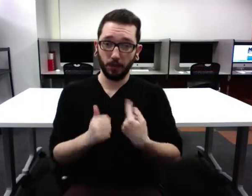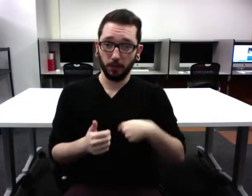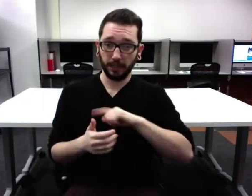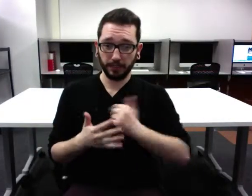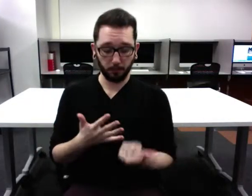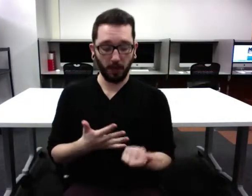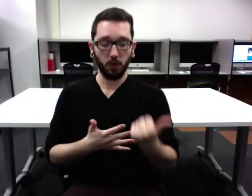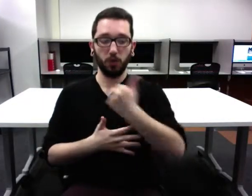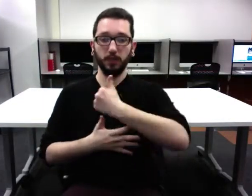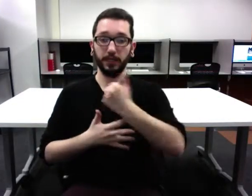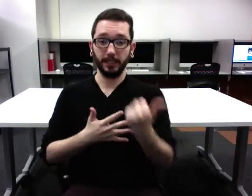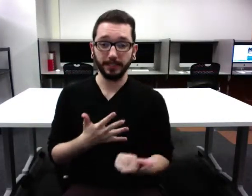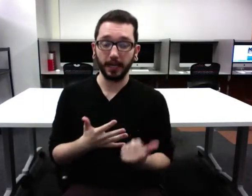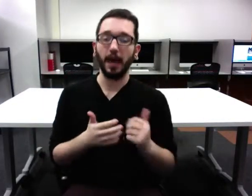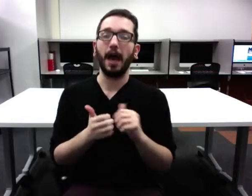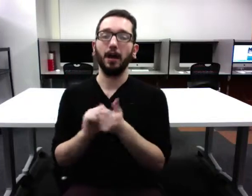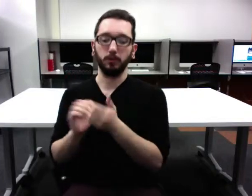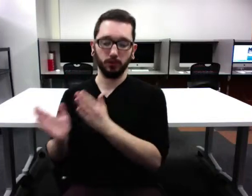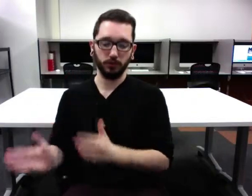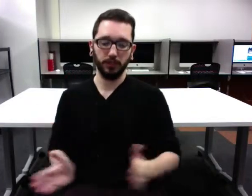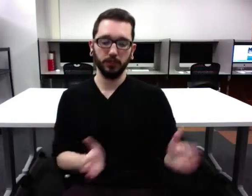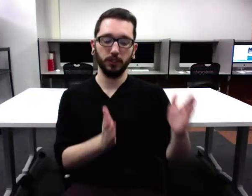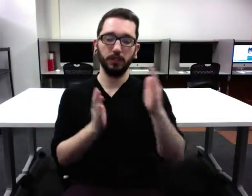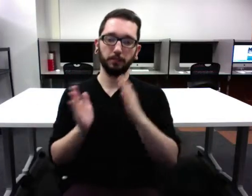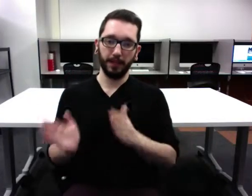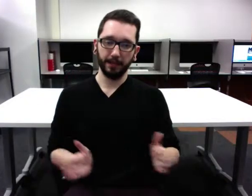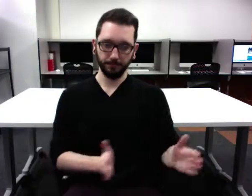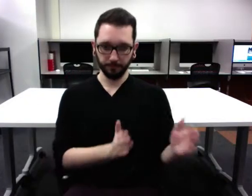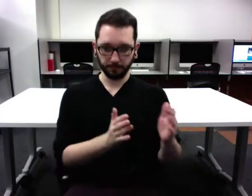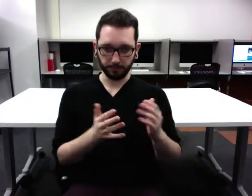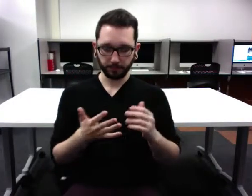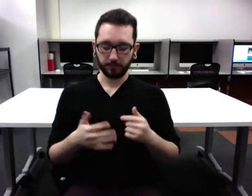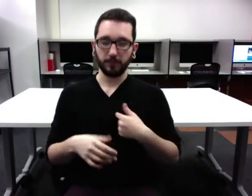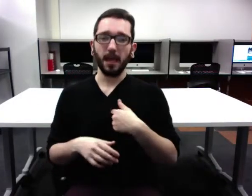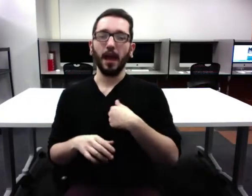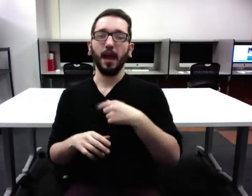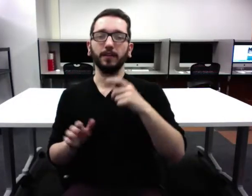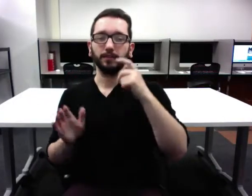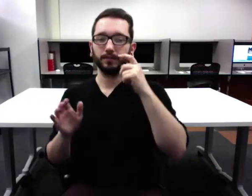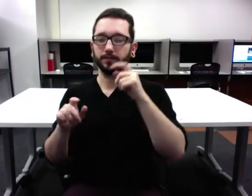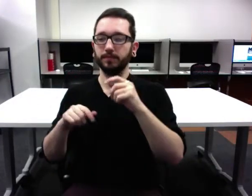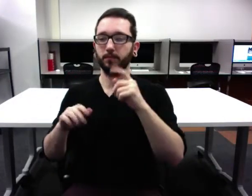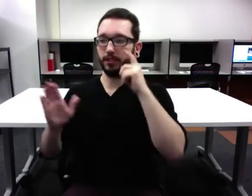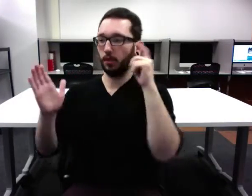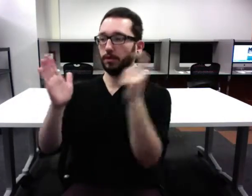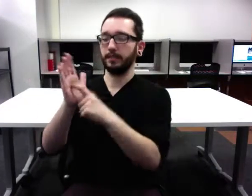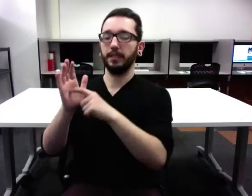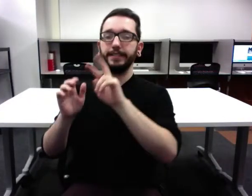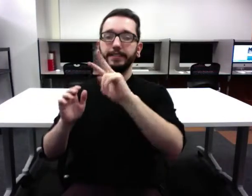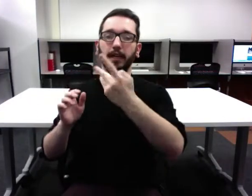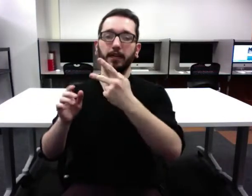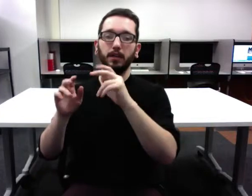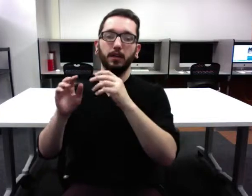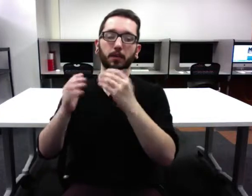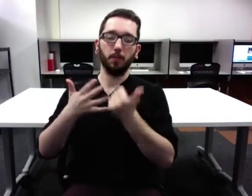right in our strategic plan, and I've highlighted the second priority. We set priorities based on things that we believe will enhance physical